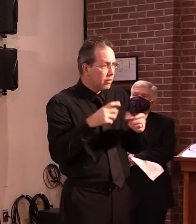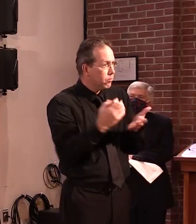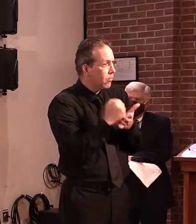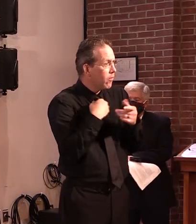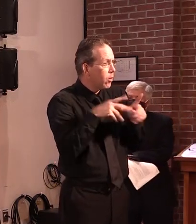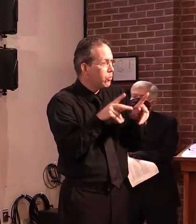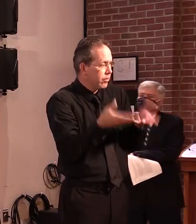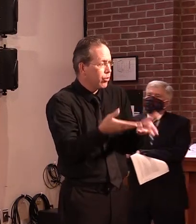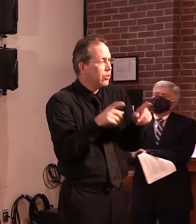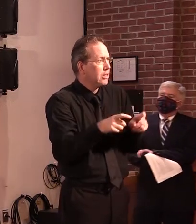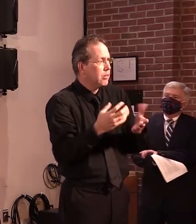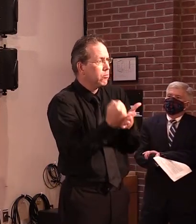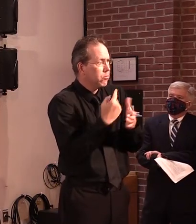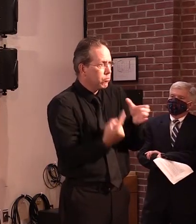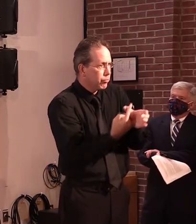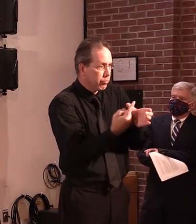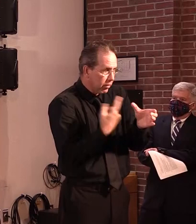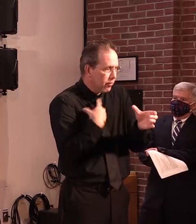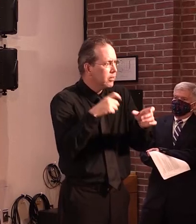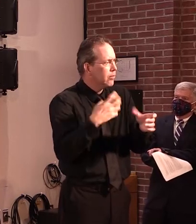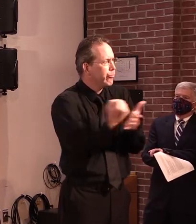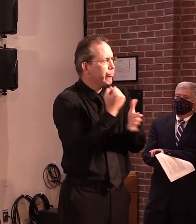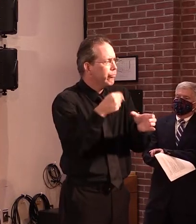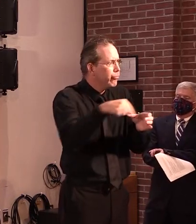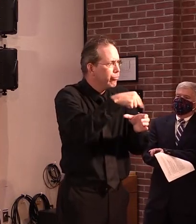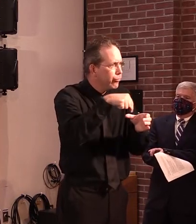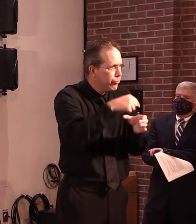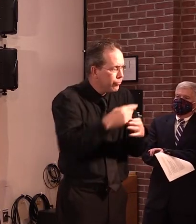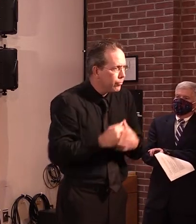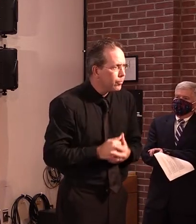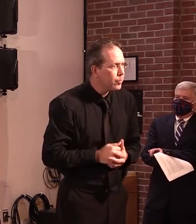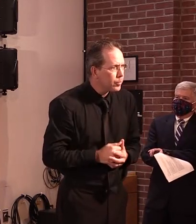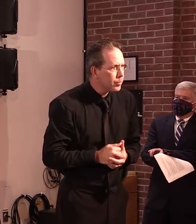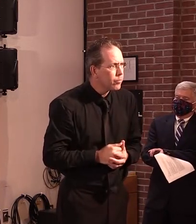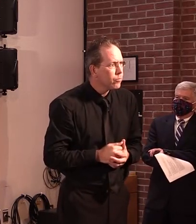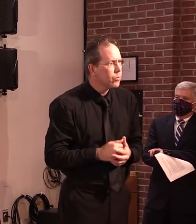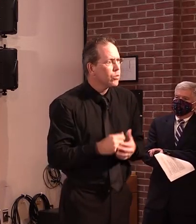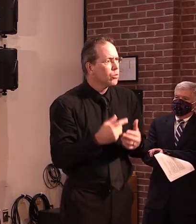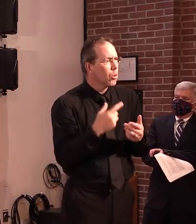made available to these communities, and I think that's very appropriate,